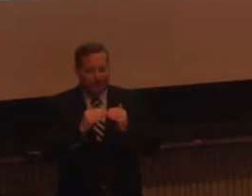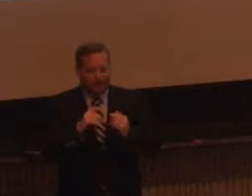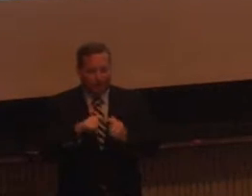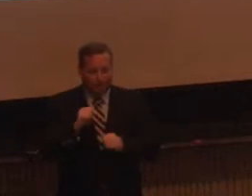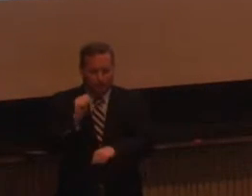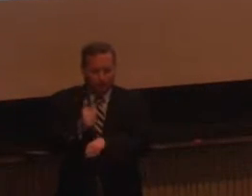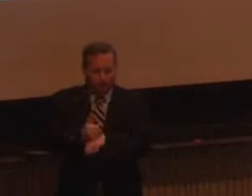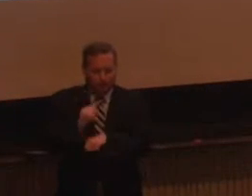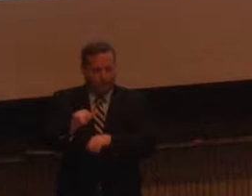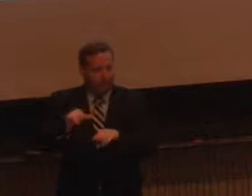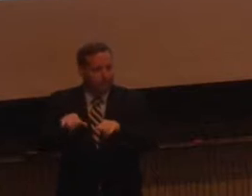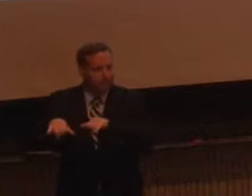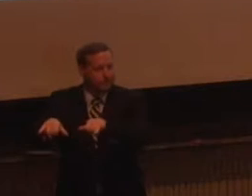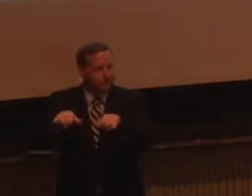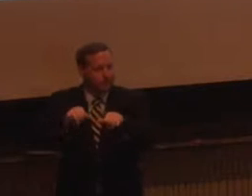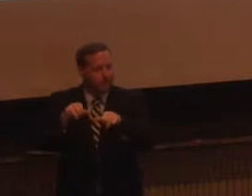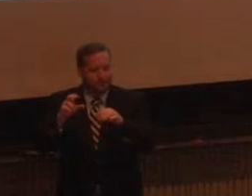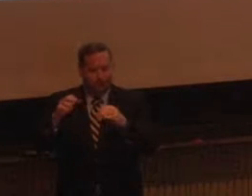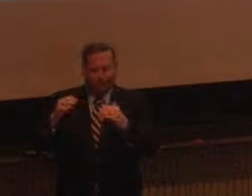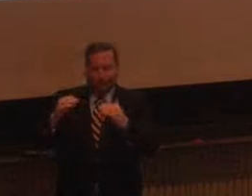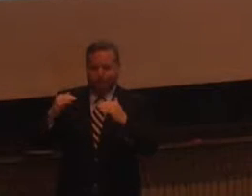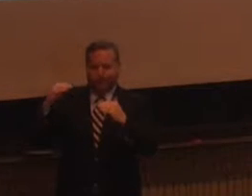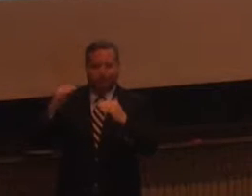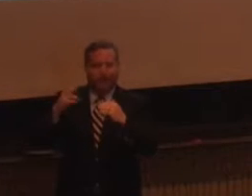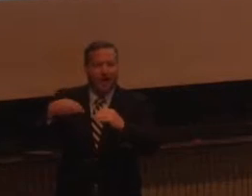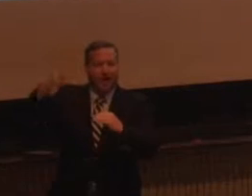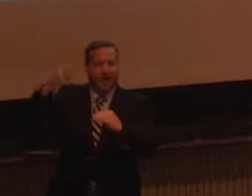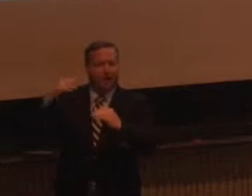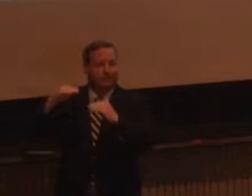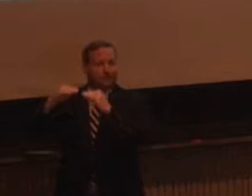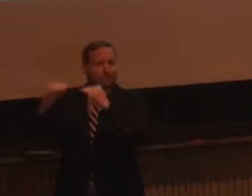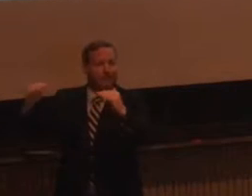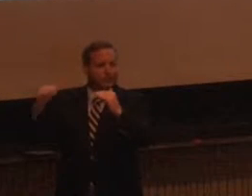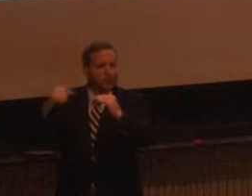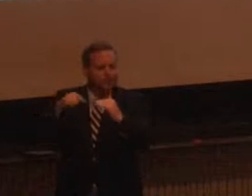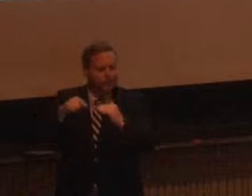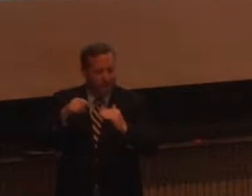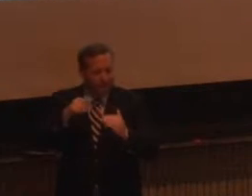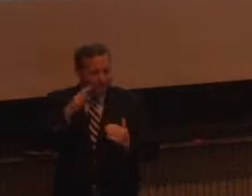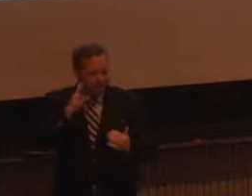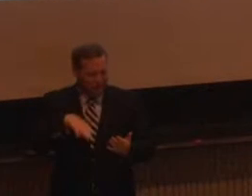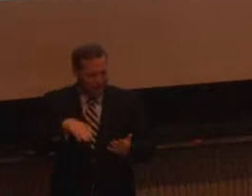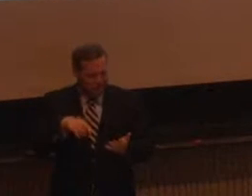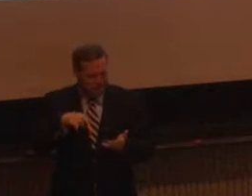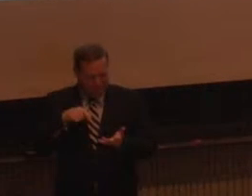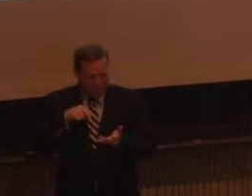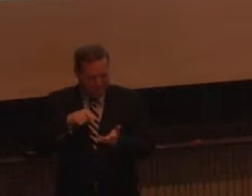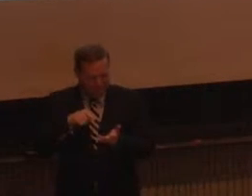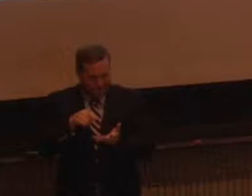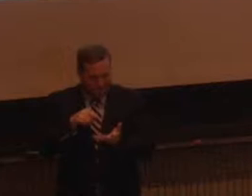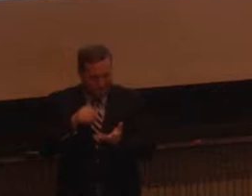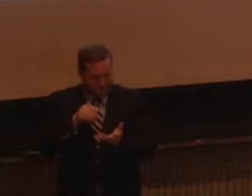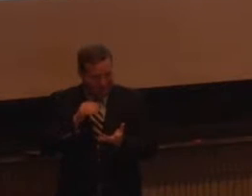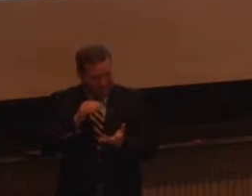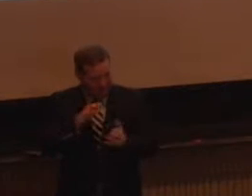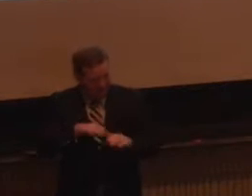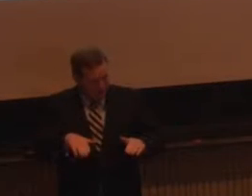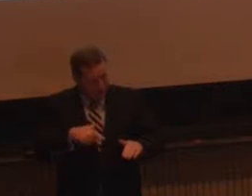distinct populations. And that's not really true in my experience. Even folks with a good deal of residual hearing